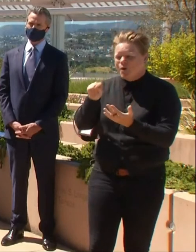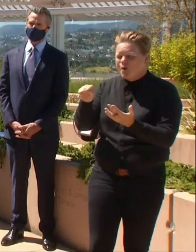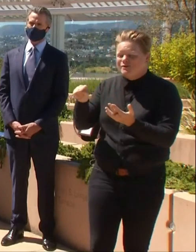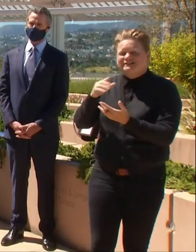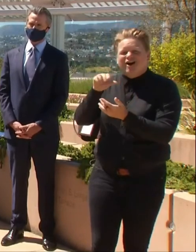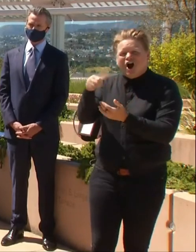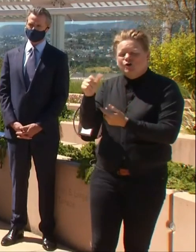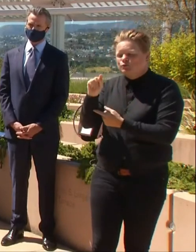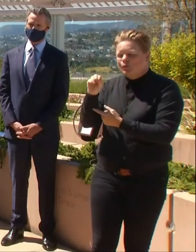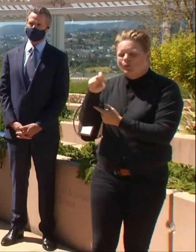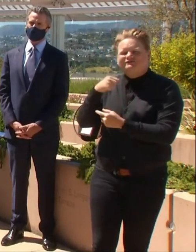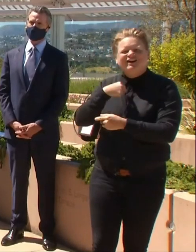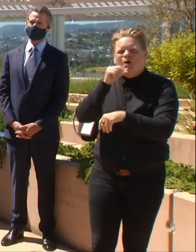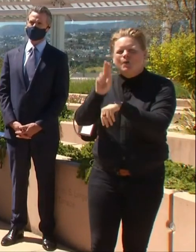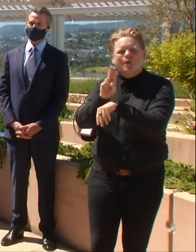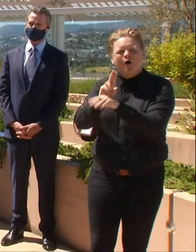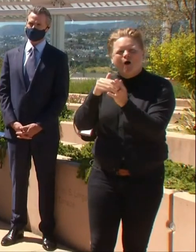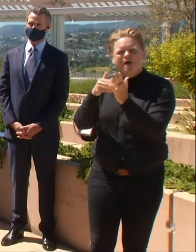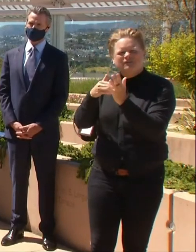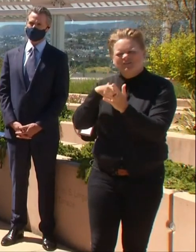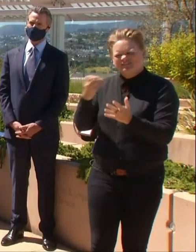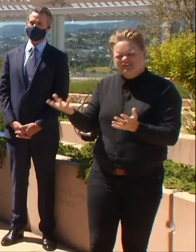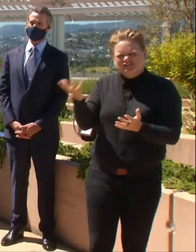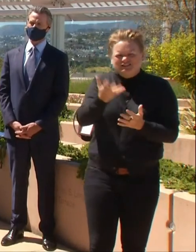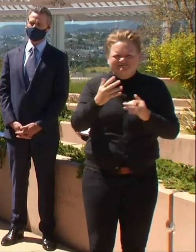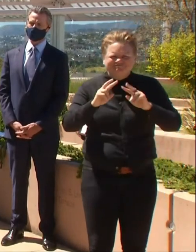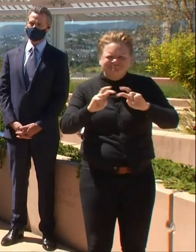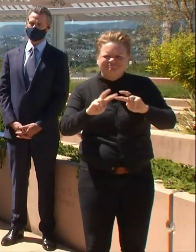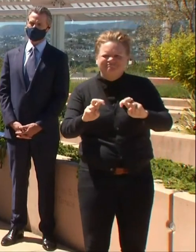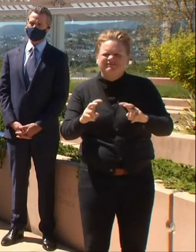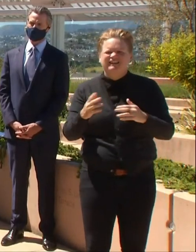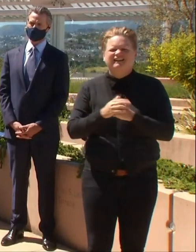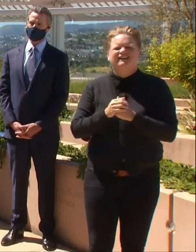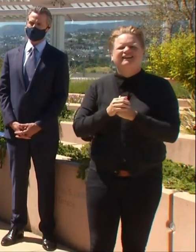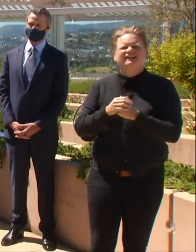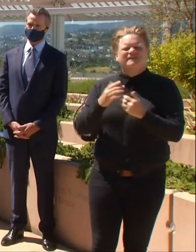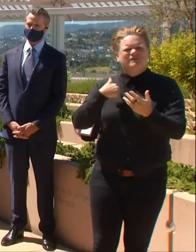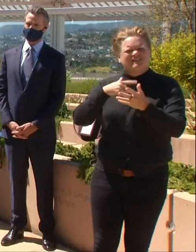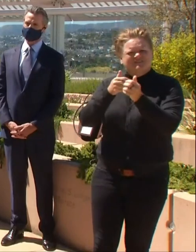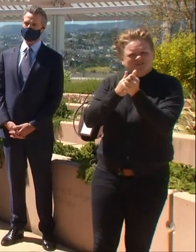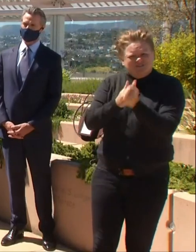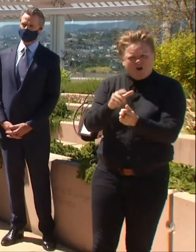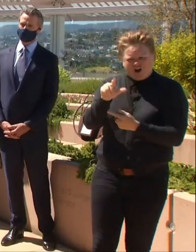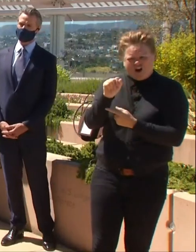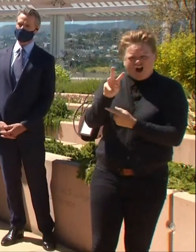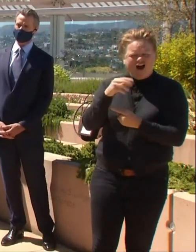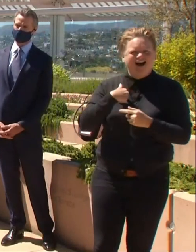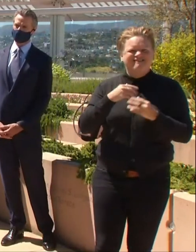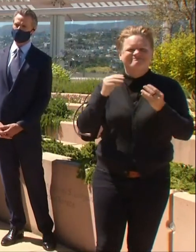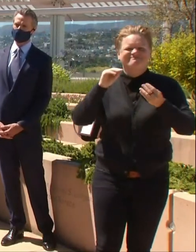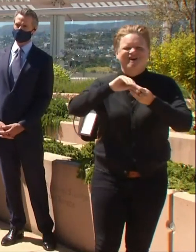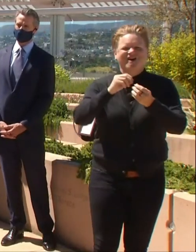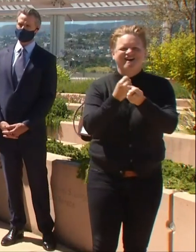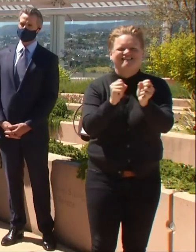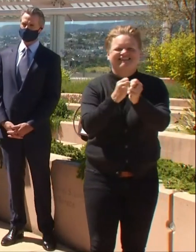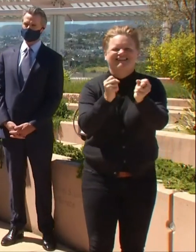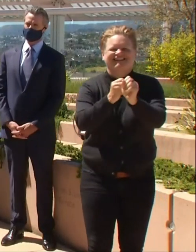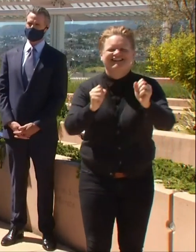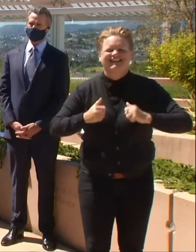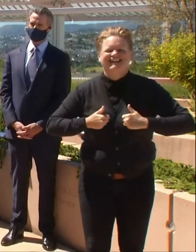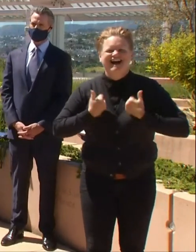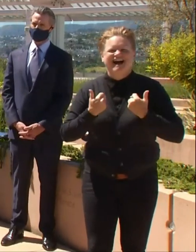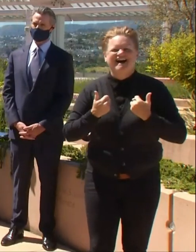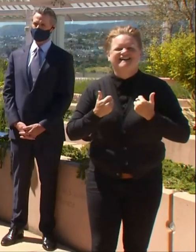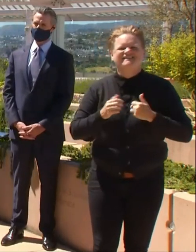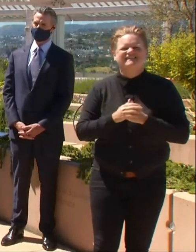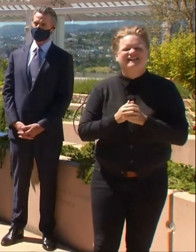designed to be used, we could save lives with them. With respect to the armed prohibited person system and that prohibited list, there are ways we can